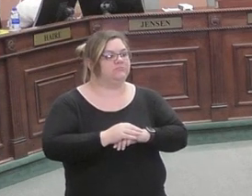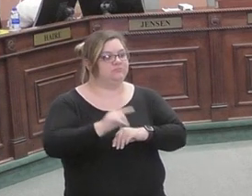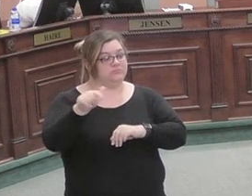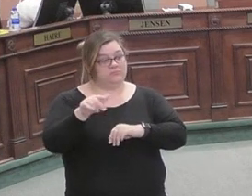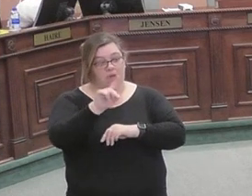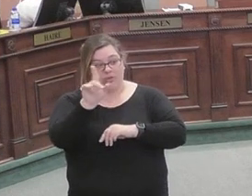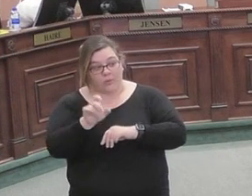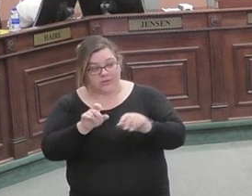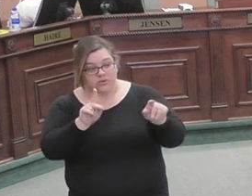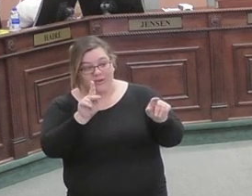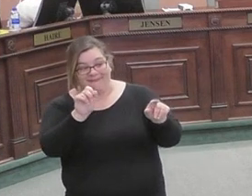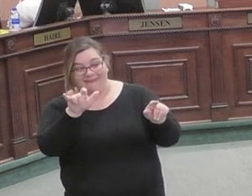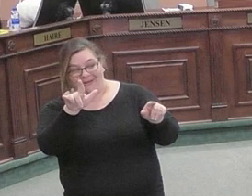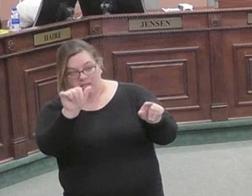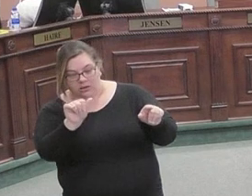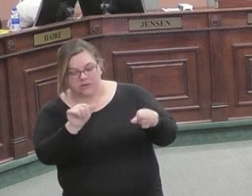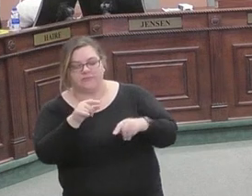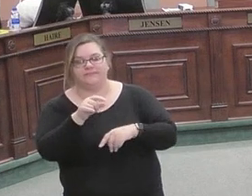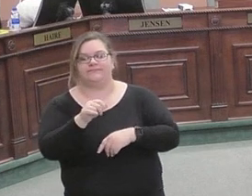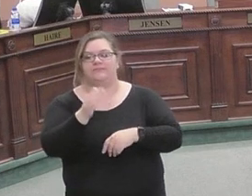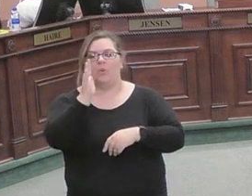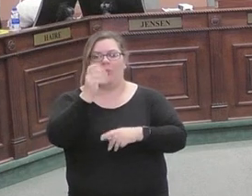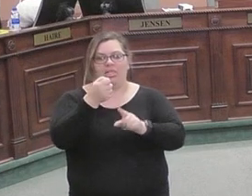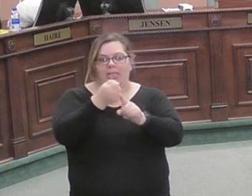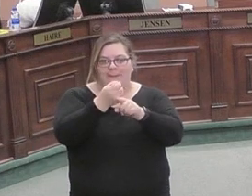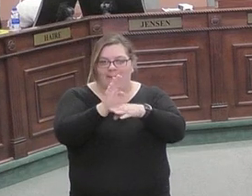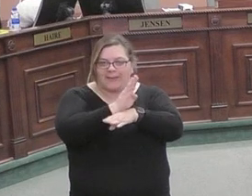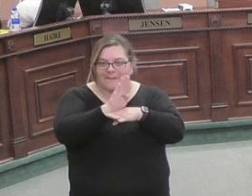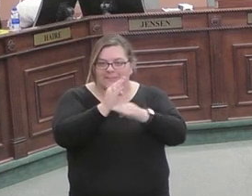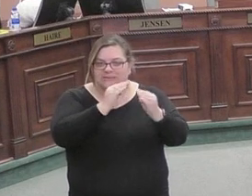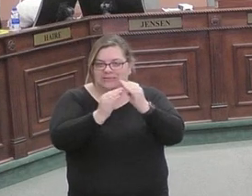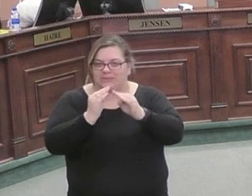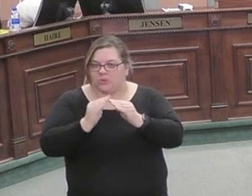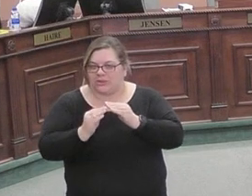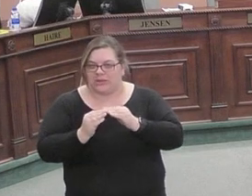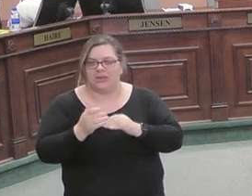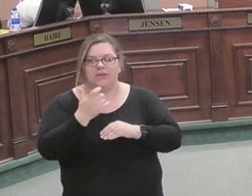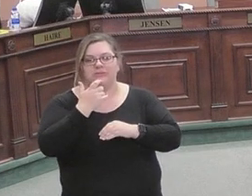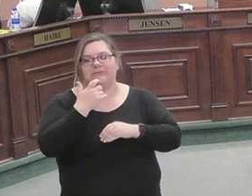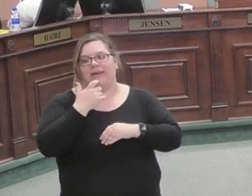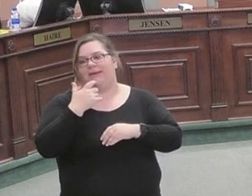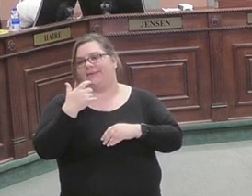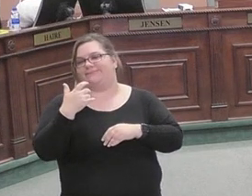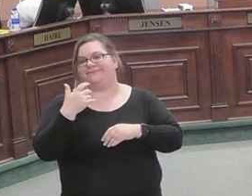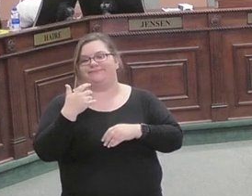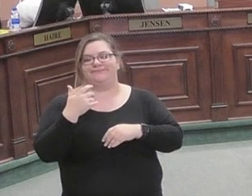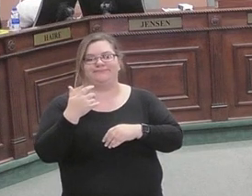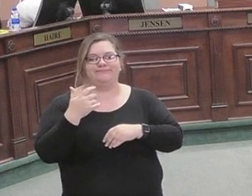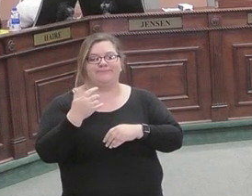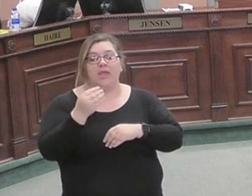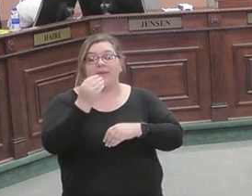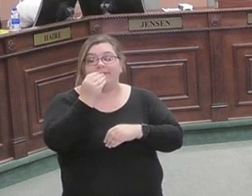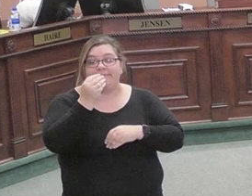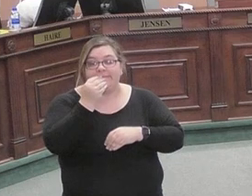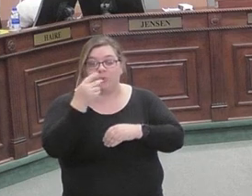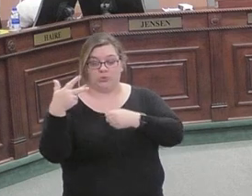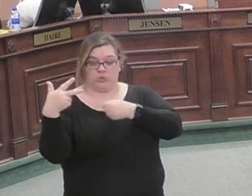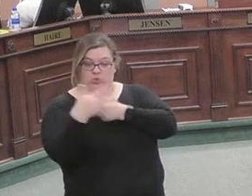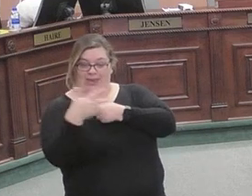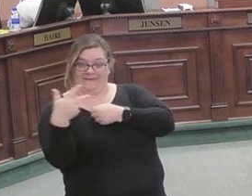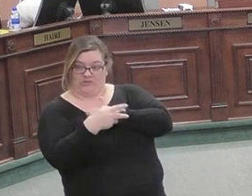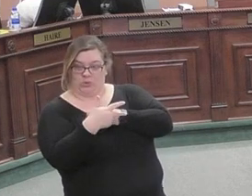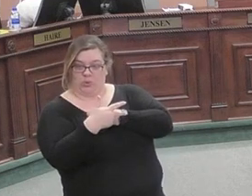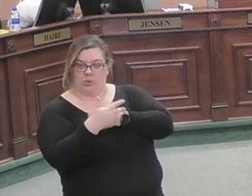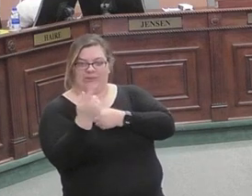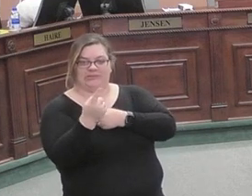Hi. Okay. Will this impact the business community at all? Like, say there's a drive-through food place that's still open and someone gets hungry at